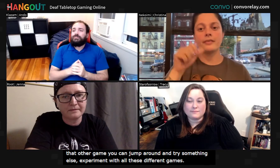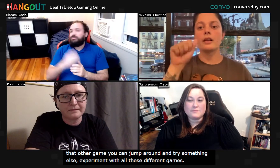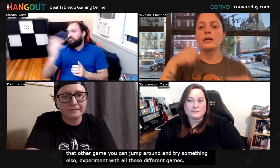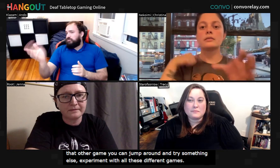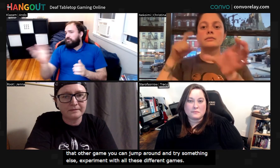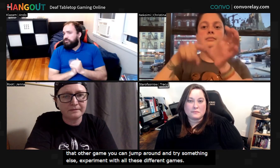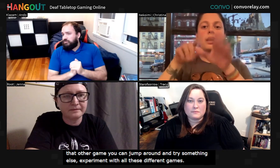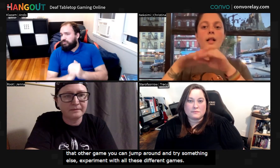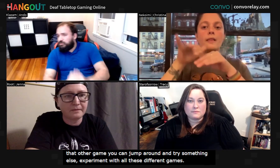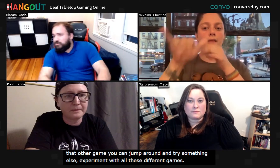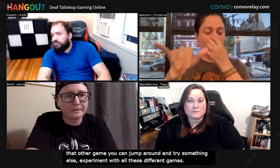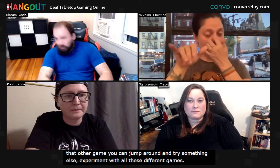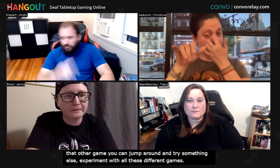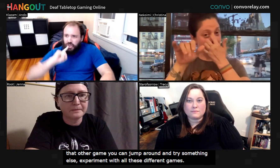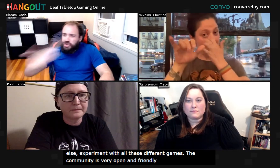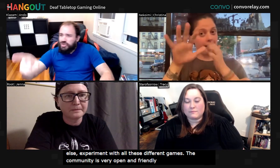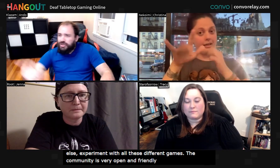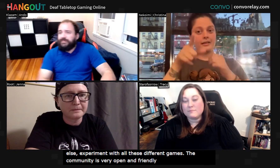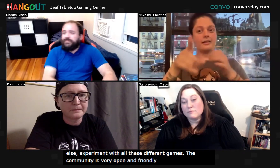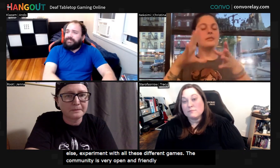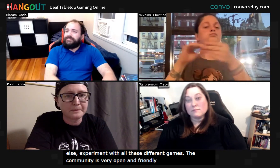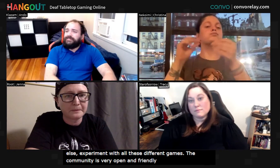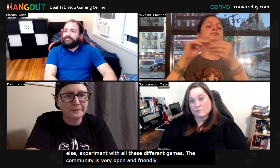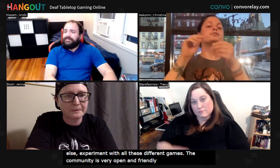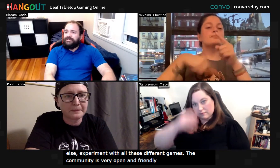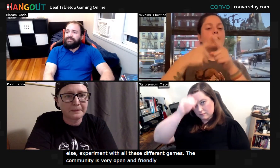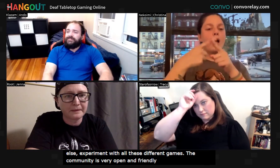new people. This is Nico. I Sure, actually want to jump